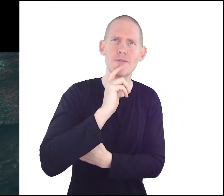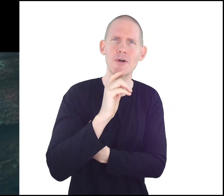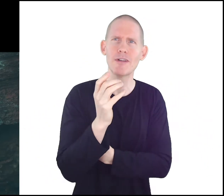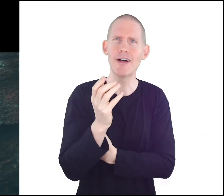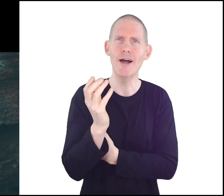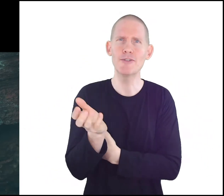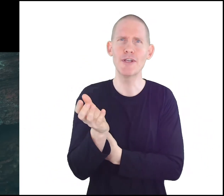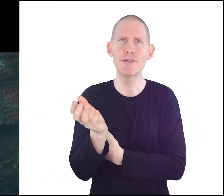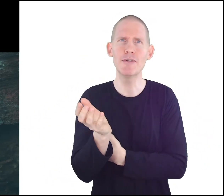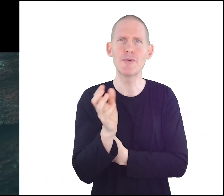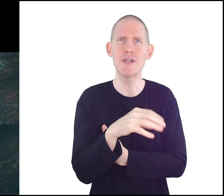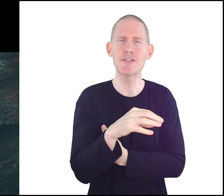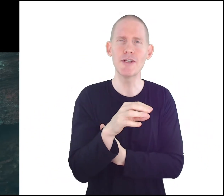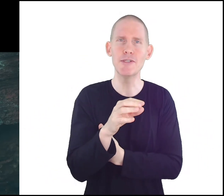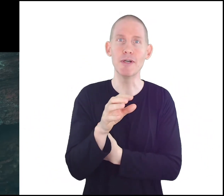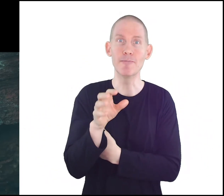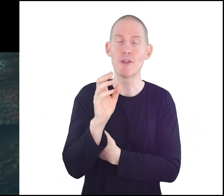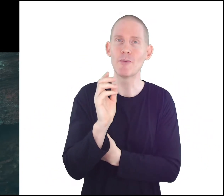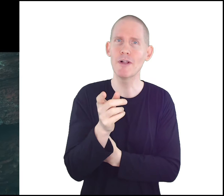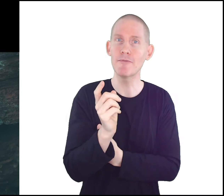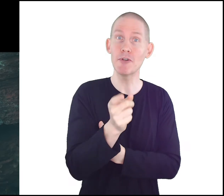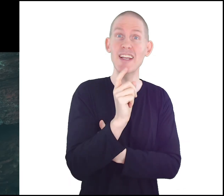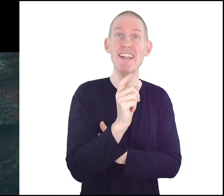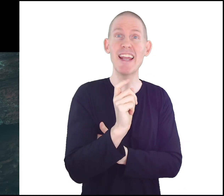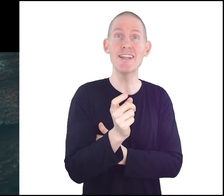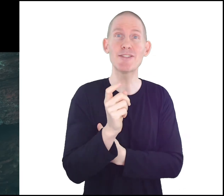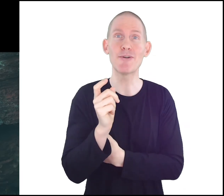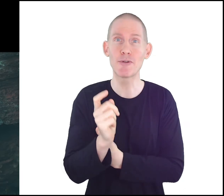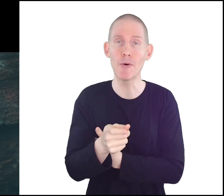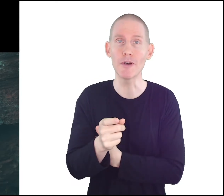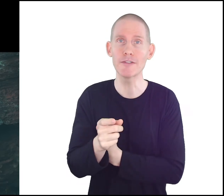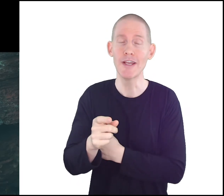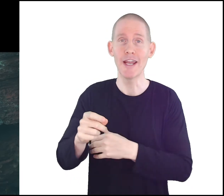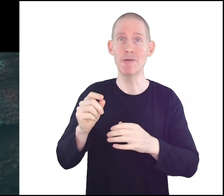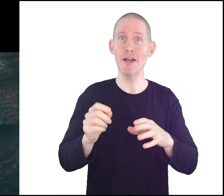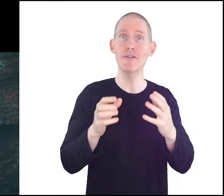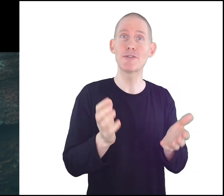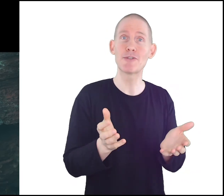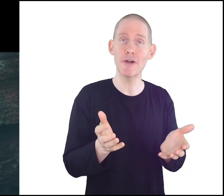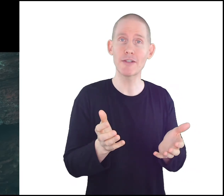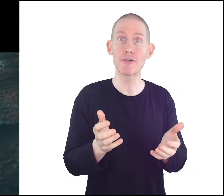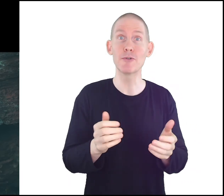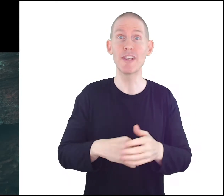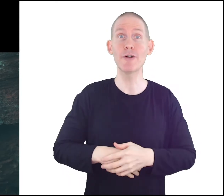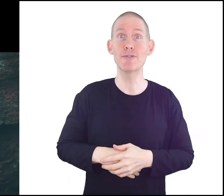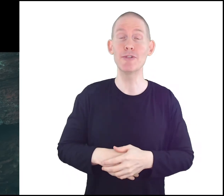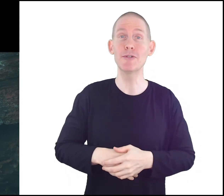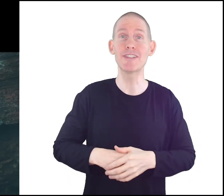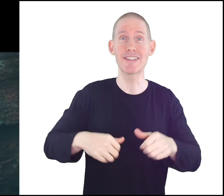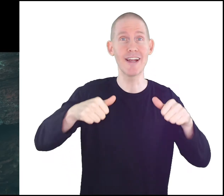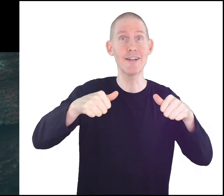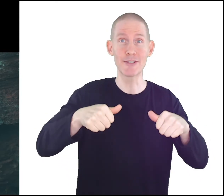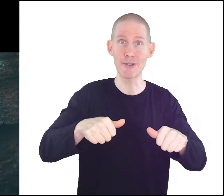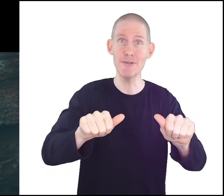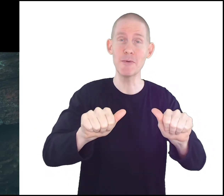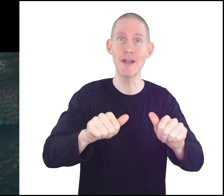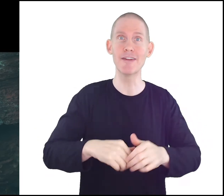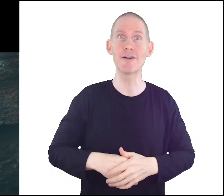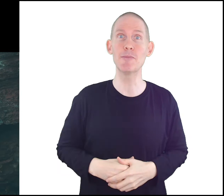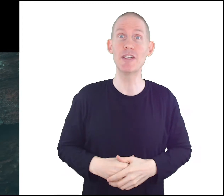well, how should I do it, or when should I do it? Well, if you're in an ASL course and you have an instructor who tells you to sign it a certain way and they're going to be